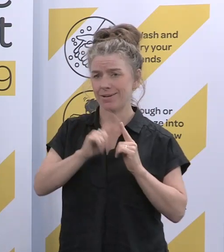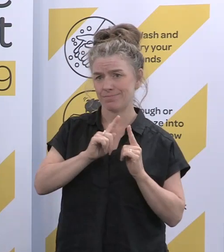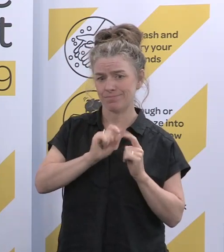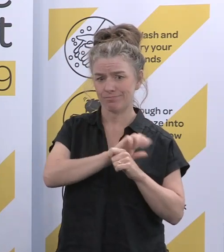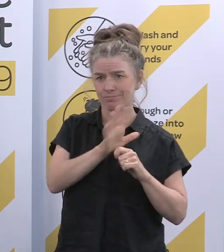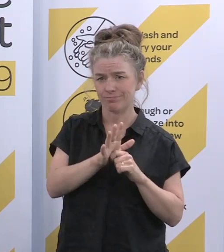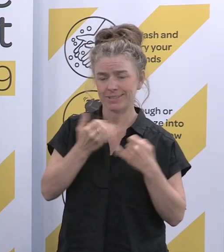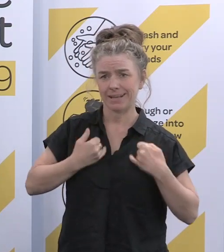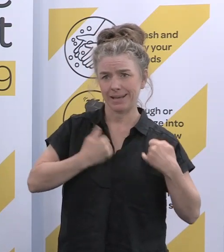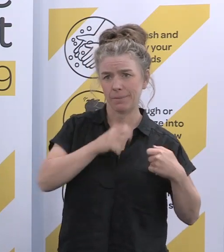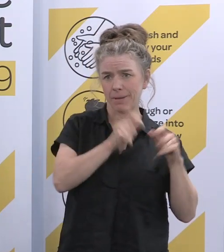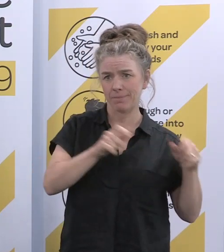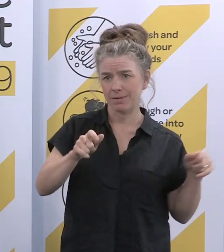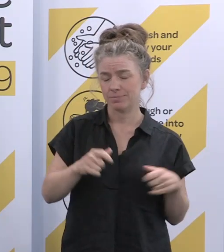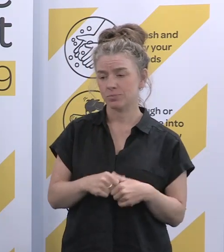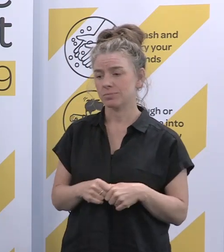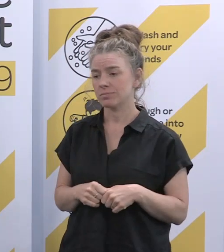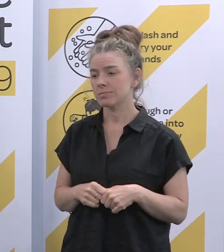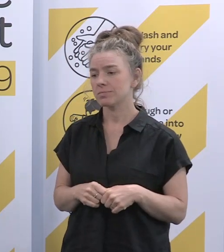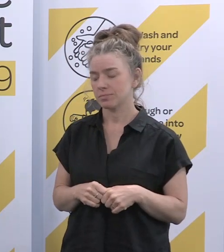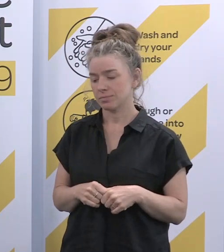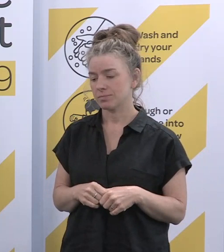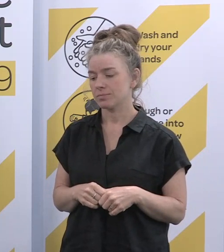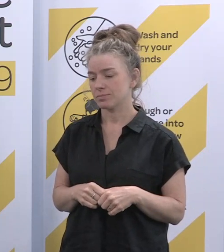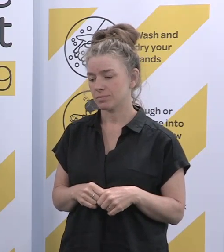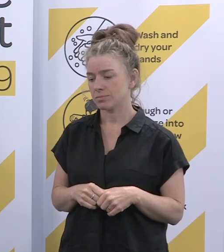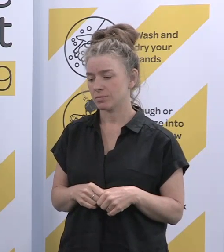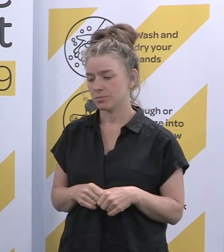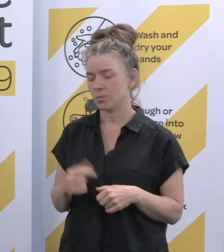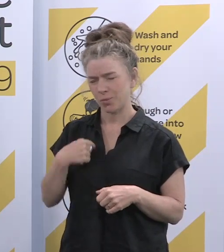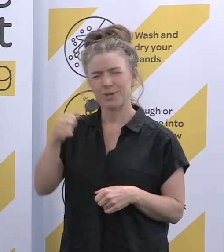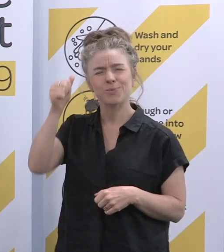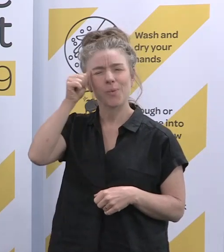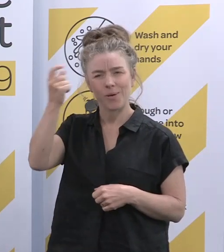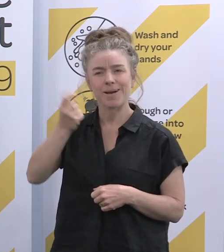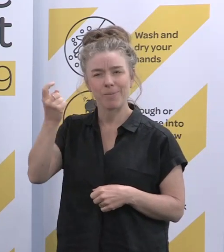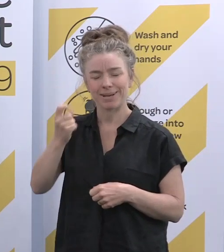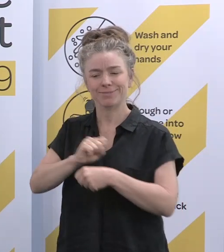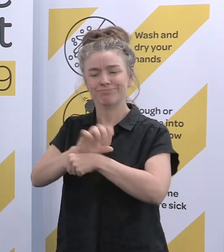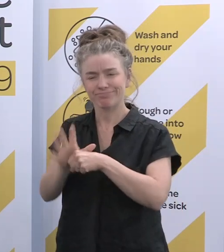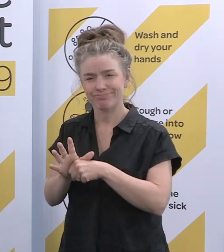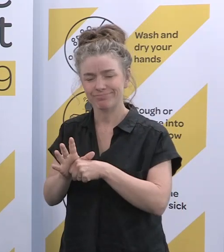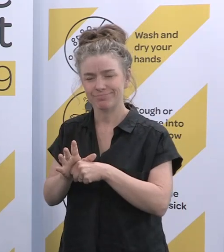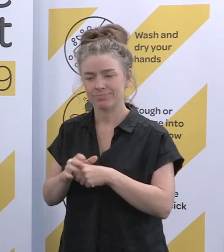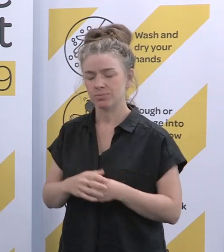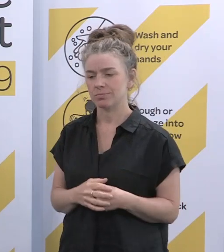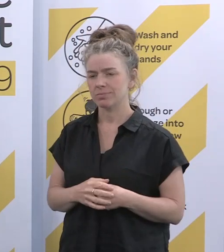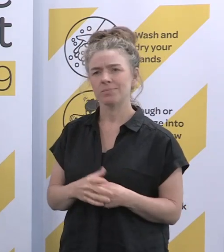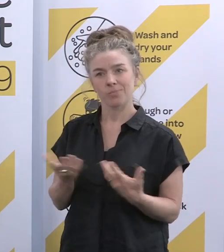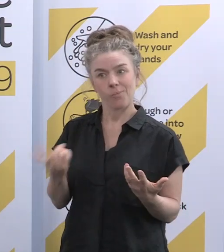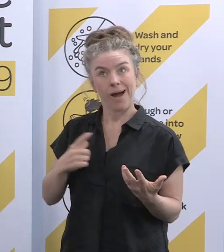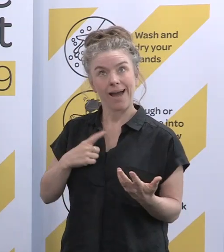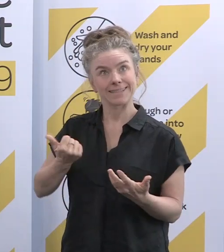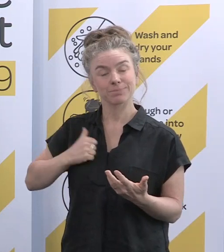and indeed want to find any cases of COVID-19 in New Zealand. We have expected them because we have had people